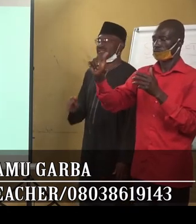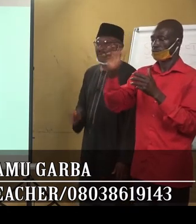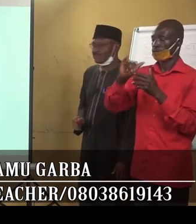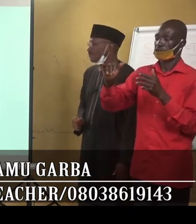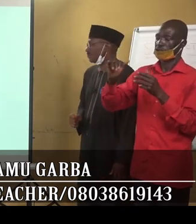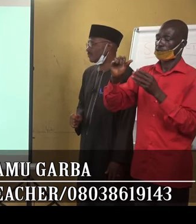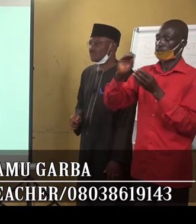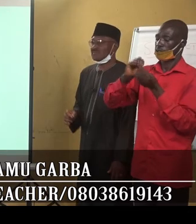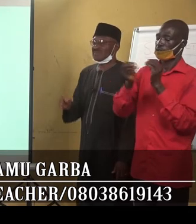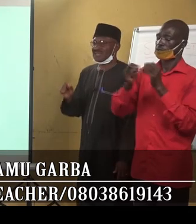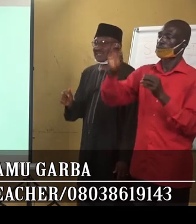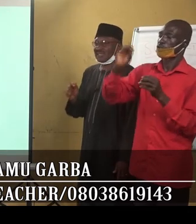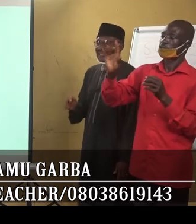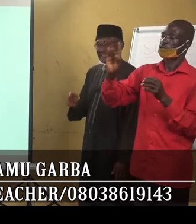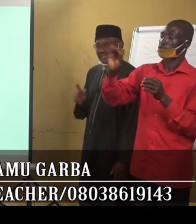080